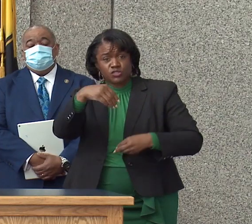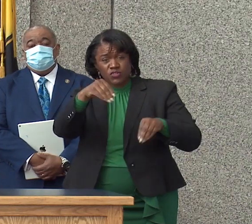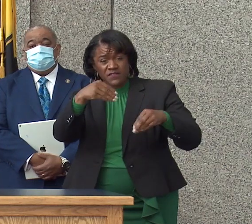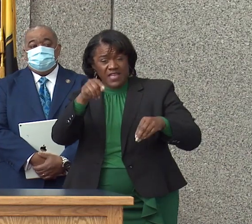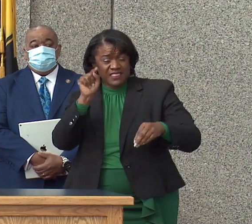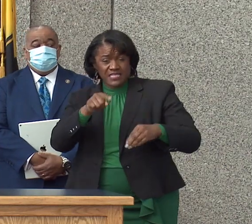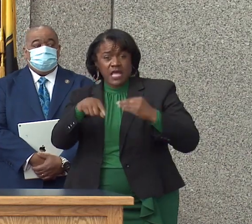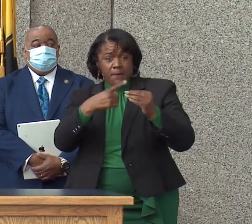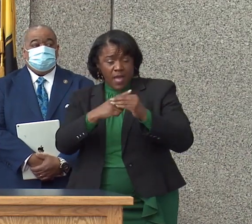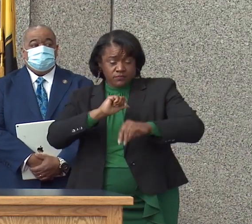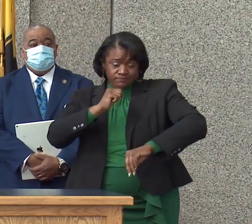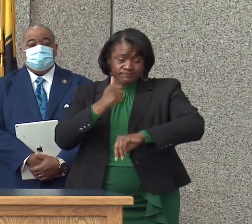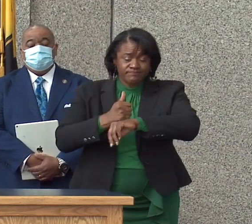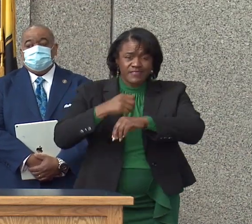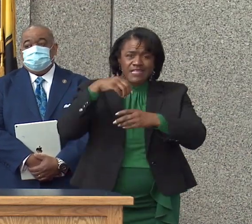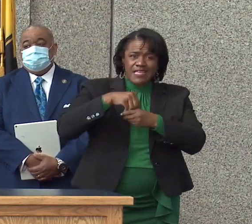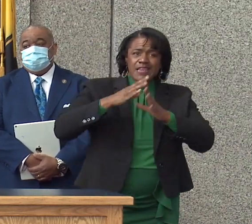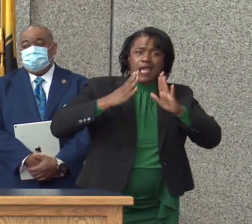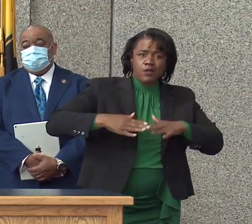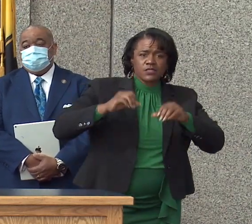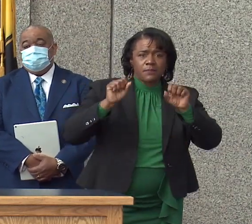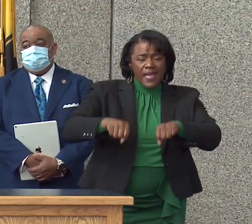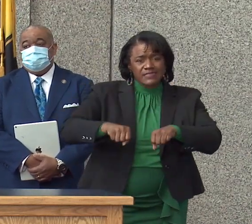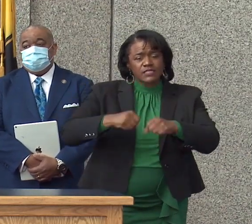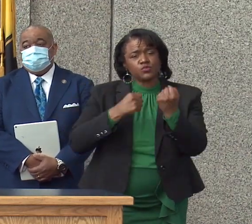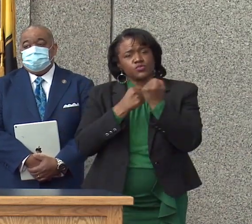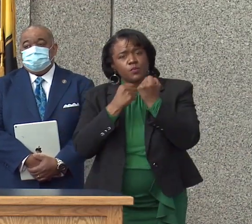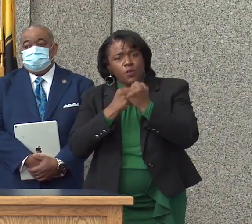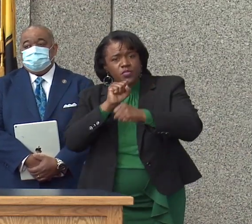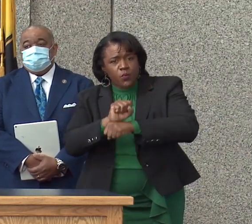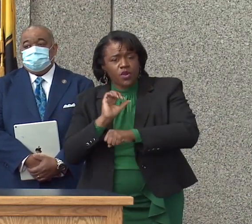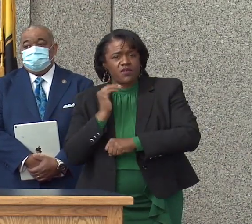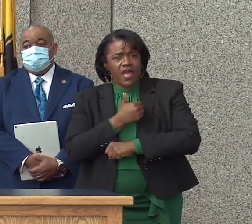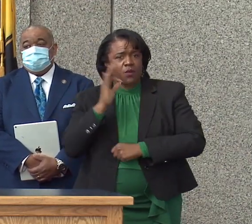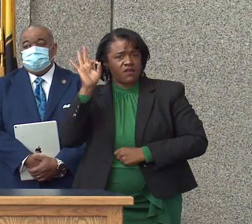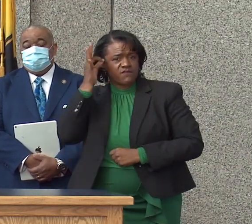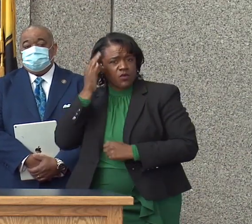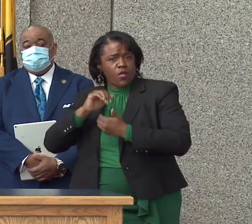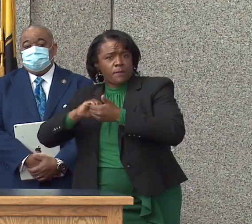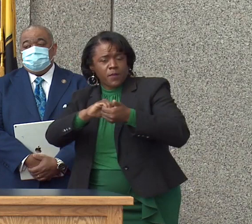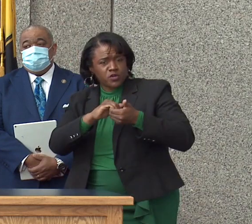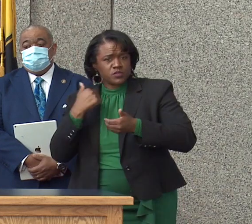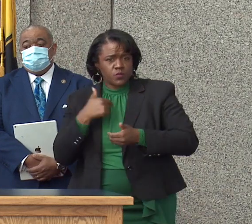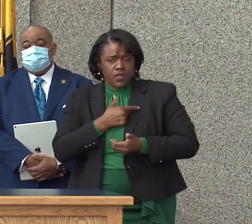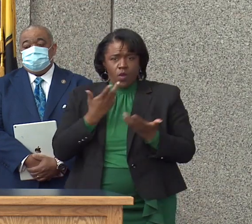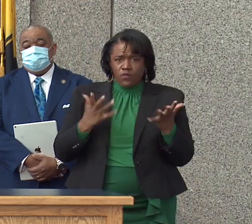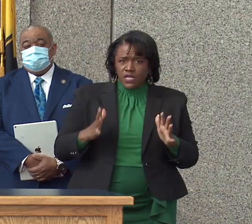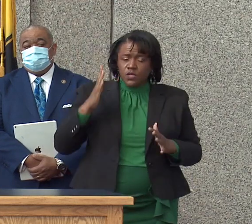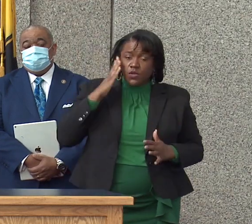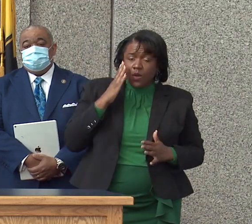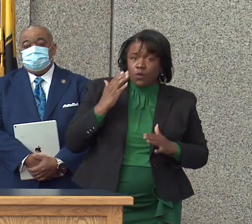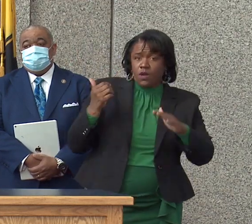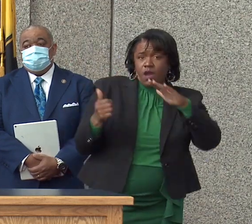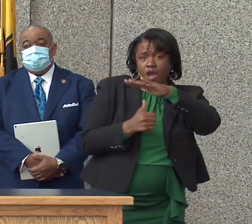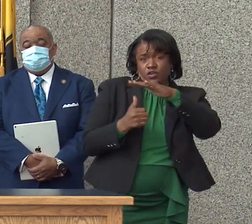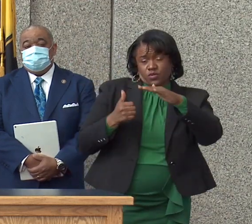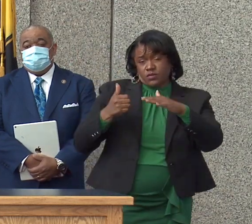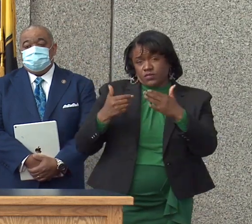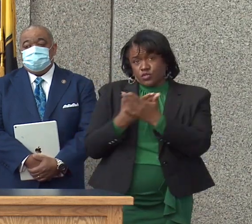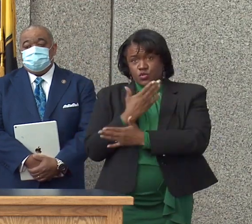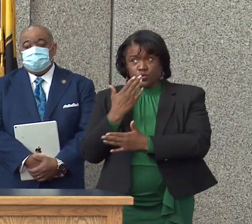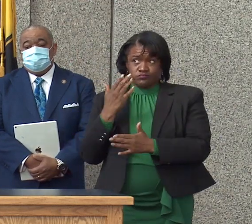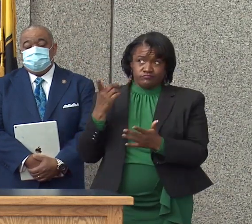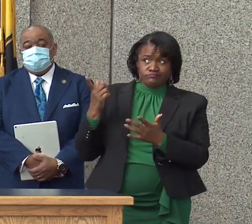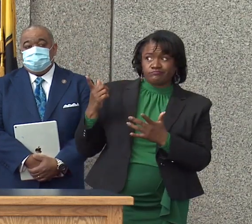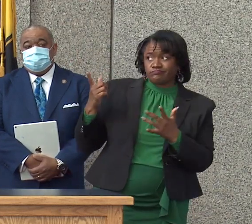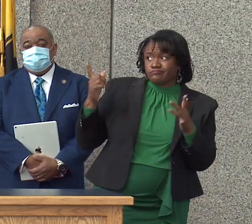building BPD's in-house capacity to support the work of our federal partners that we know under the new administration and the federal government